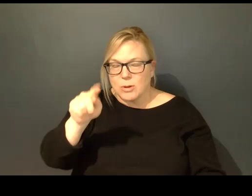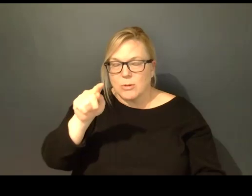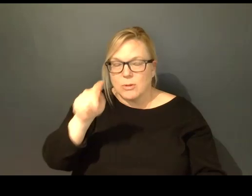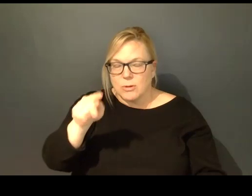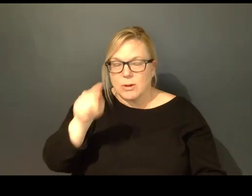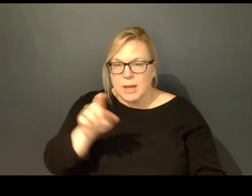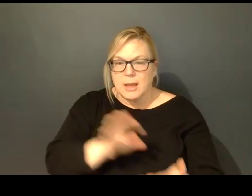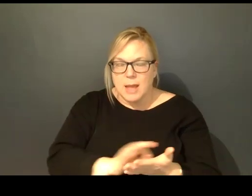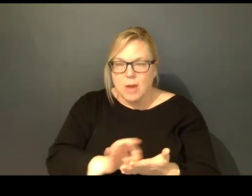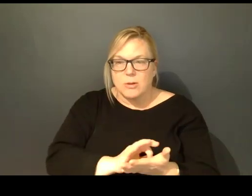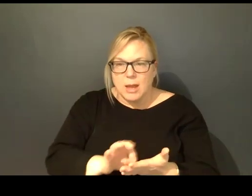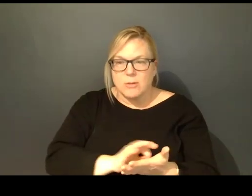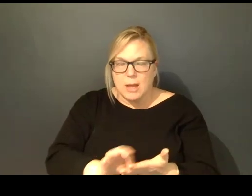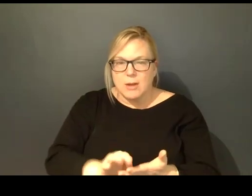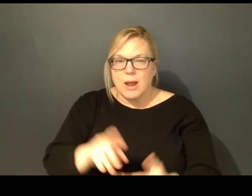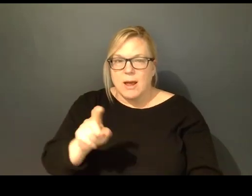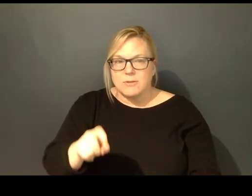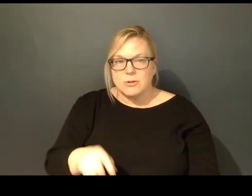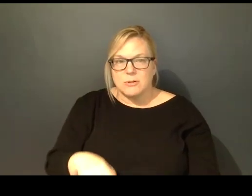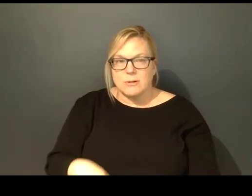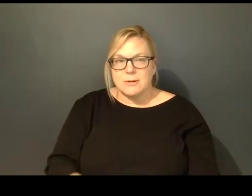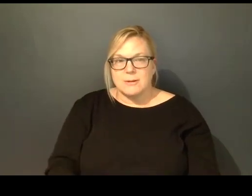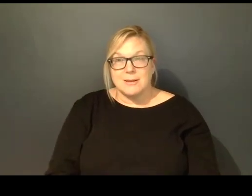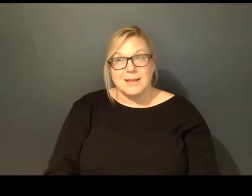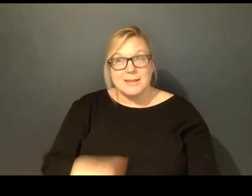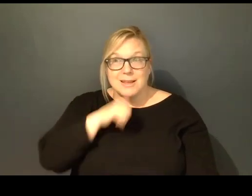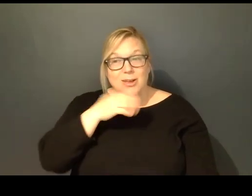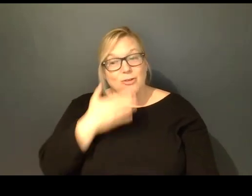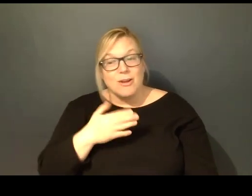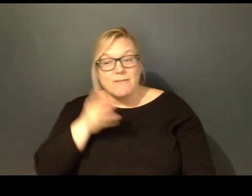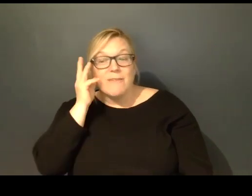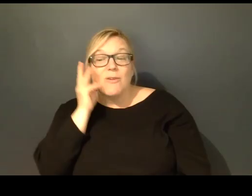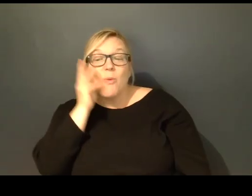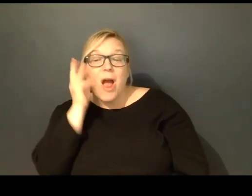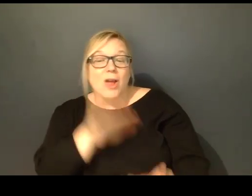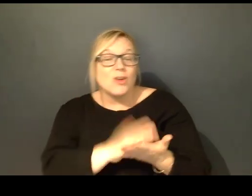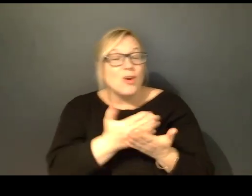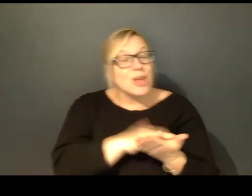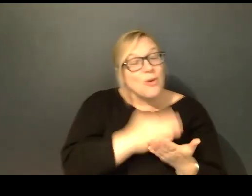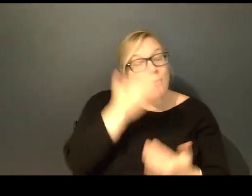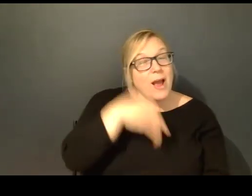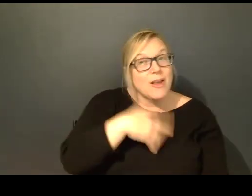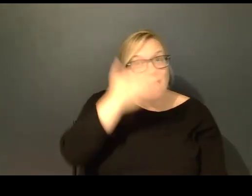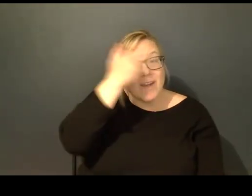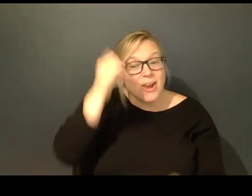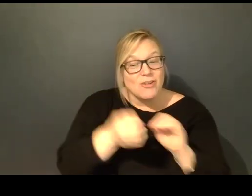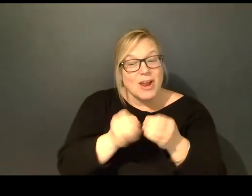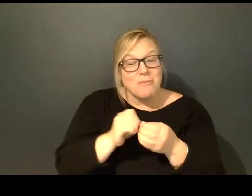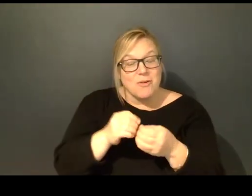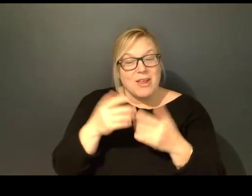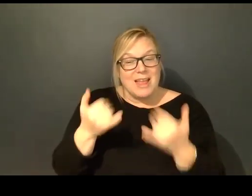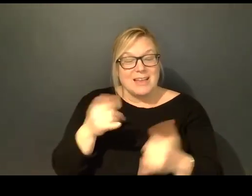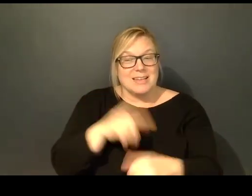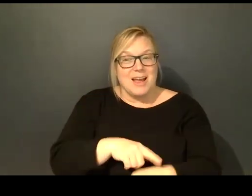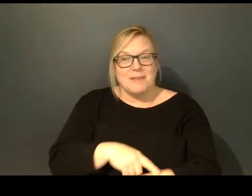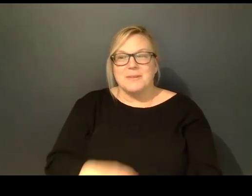it's not very good when you're having wine and cooking because you sometimes forget what number you're at, right? So again,